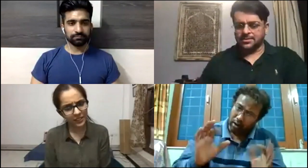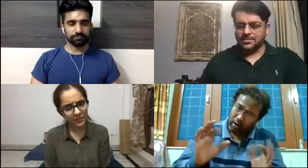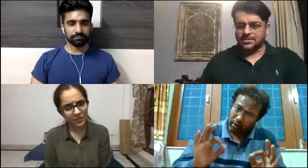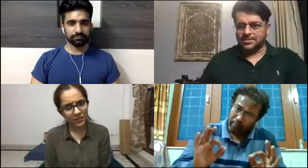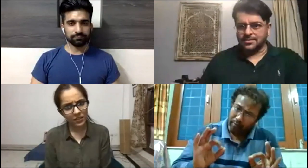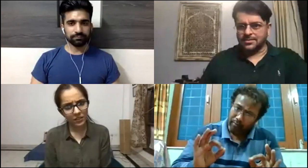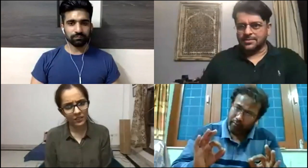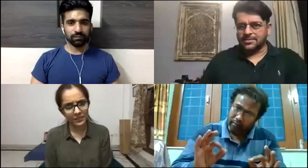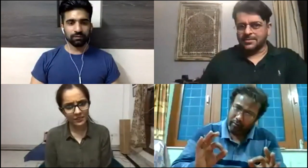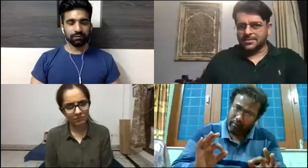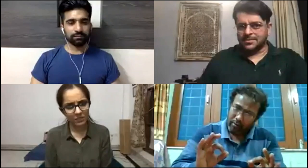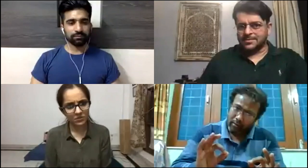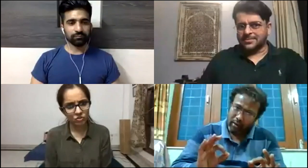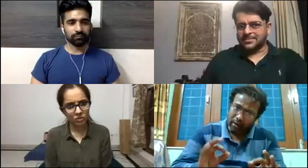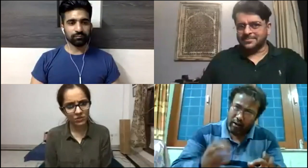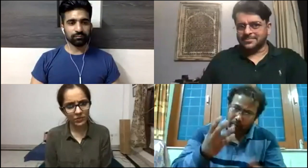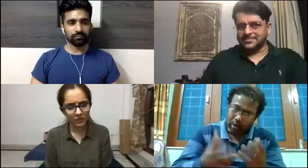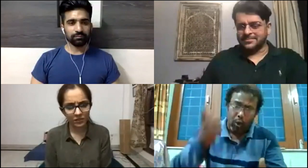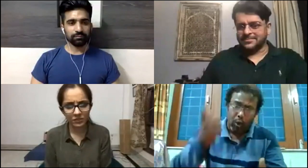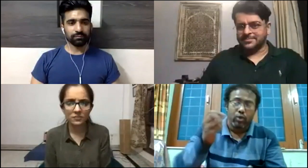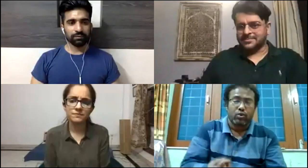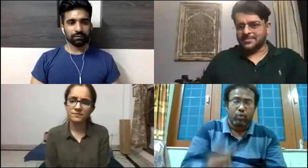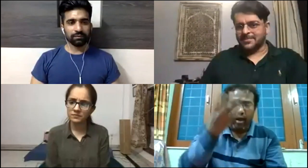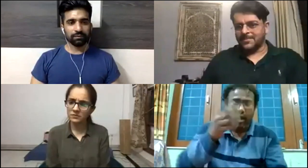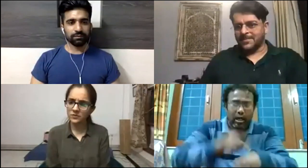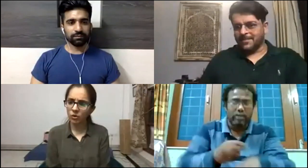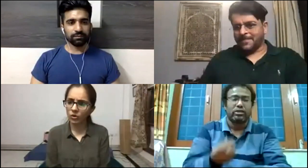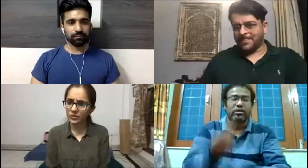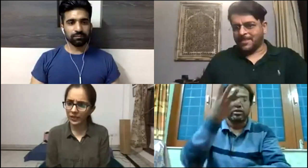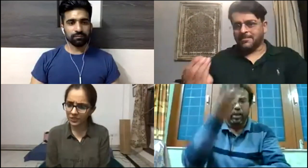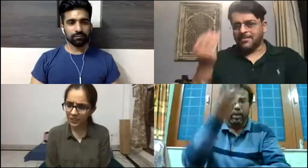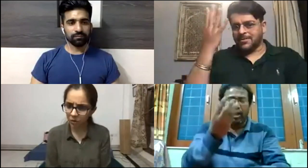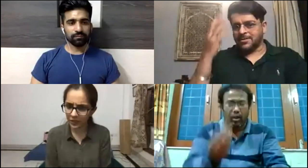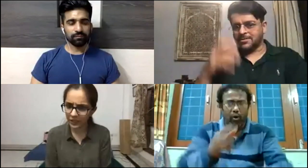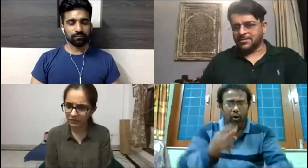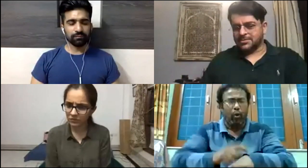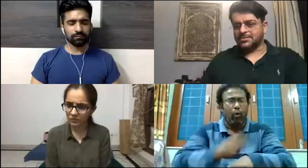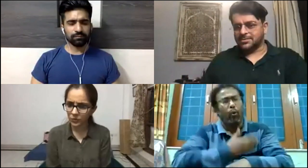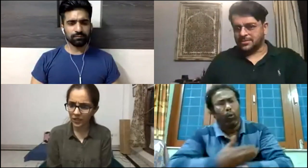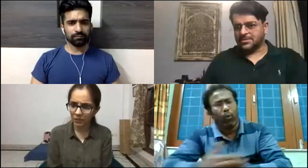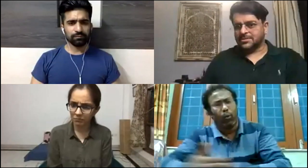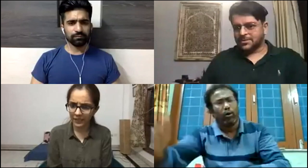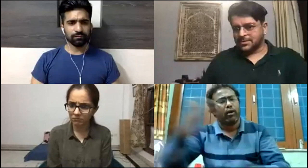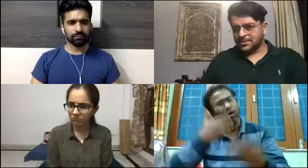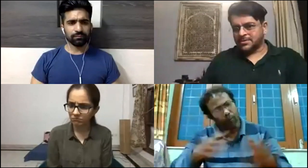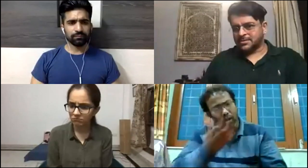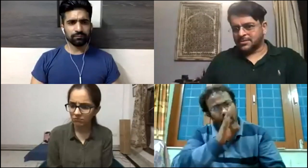day? That keeps the germs away? Or every day morning we have to wake up